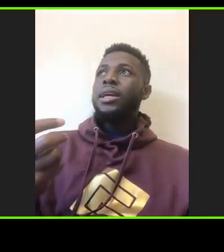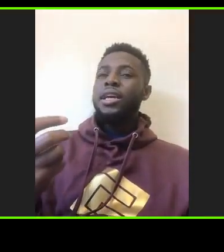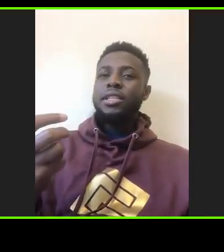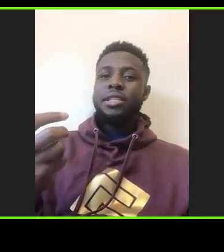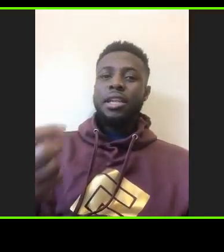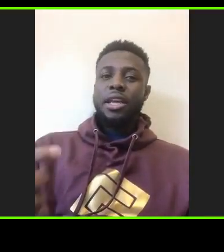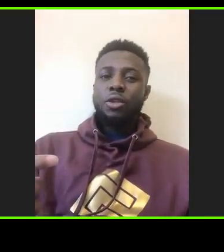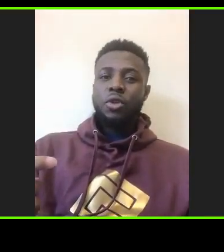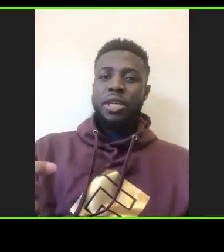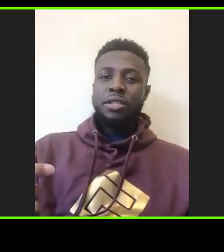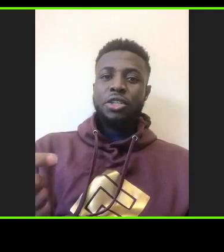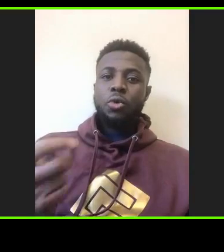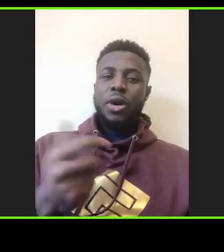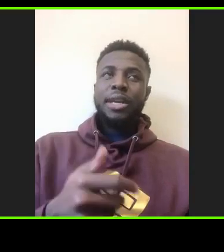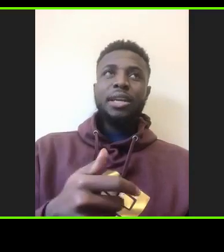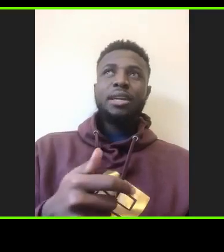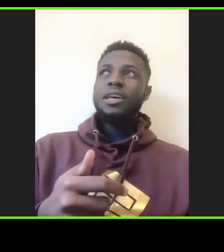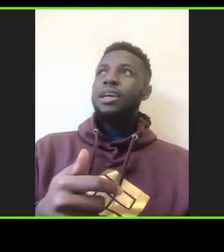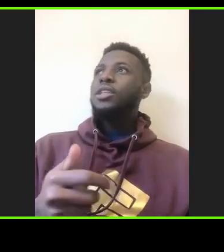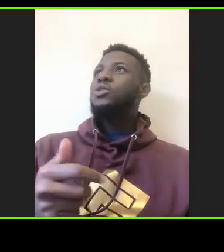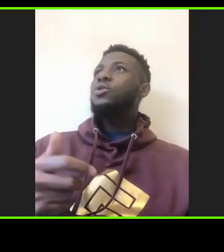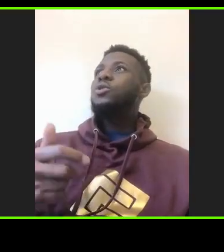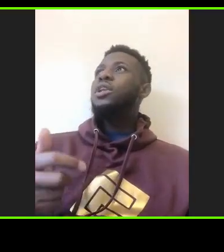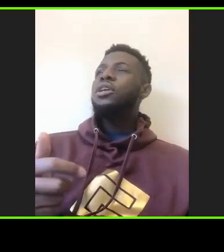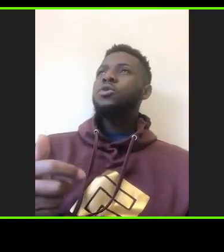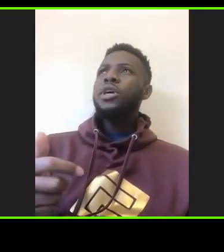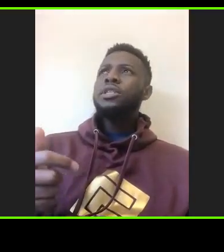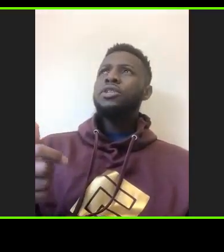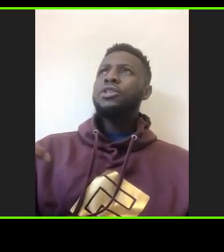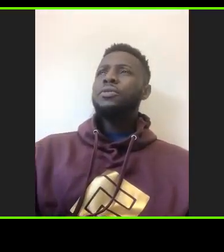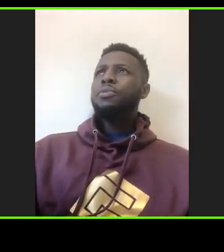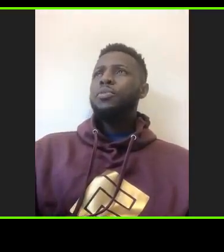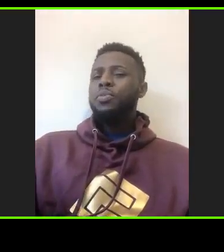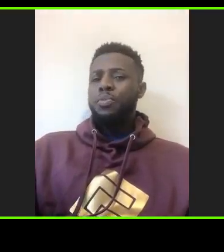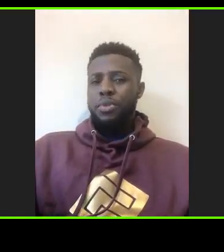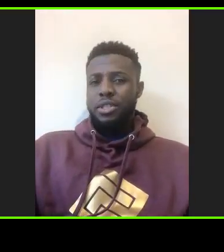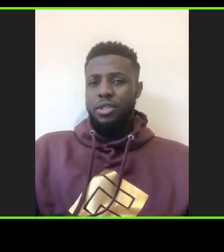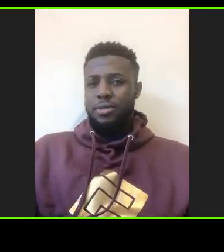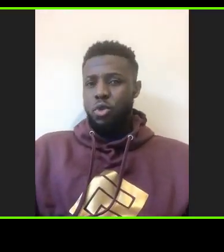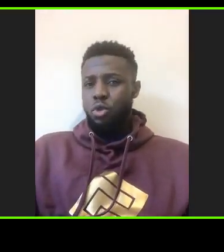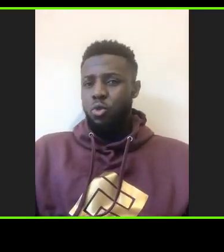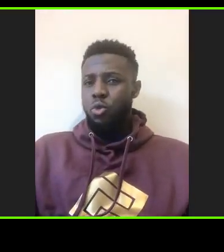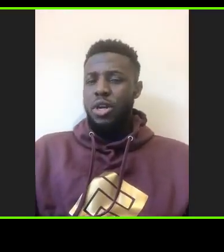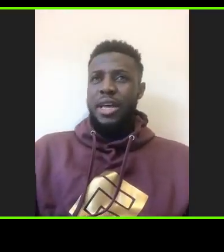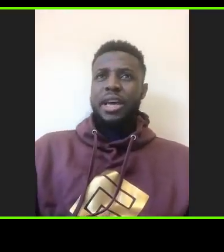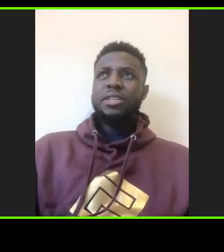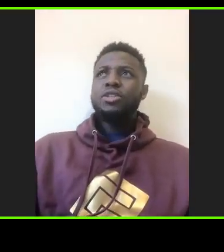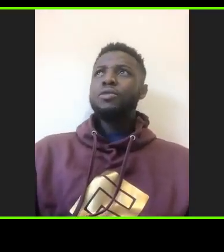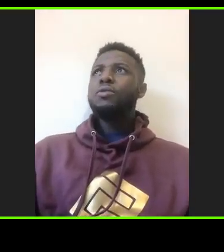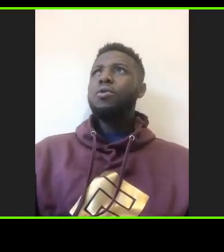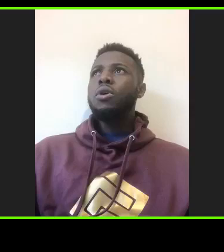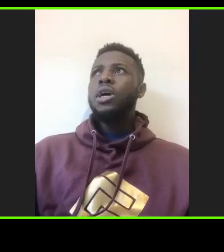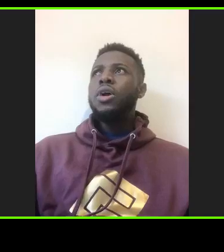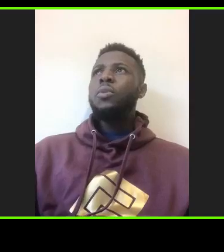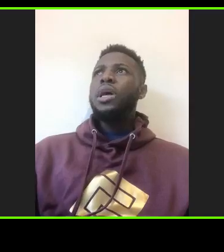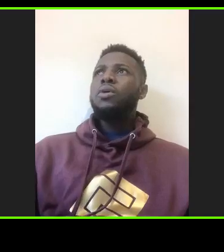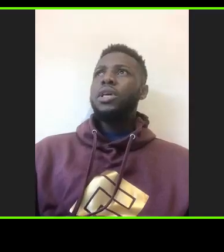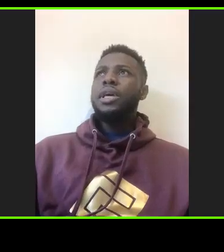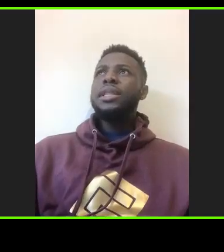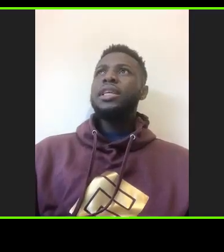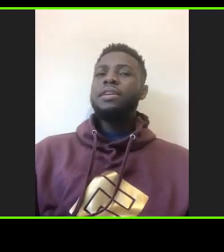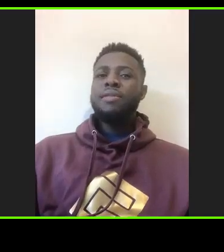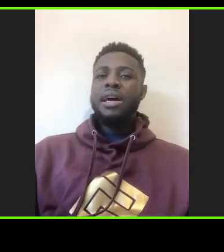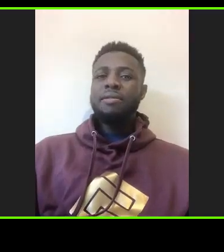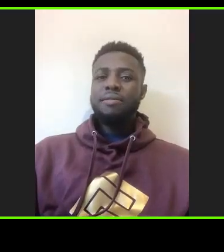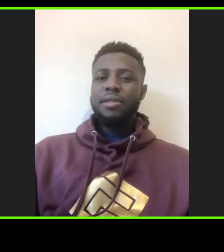And it is linked to SDG 1. It is also linked to SDG 2, SDG 4. Be like,